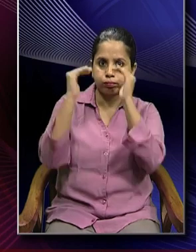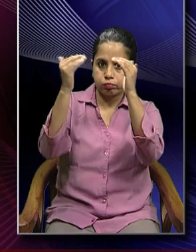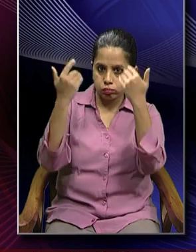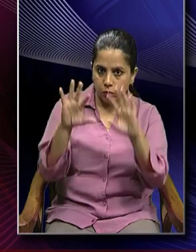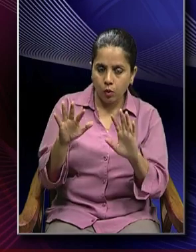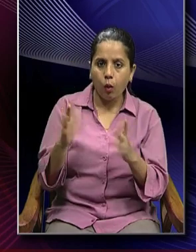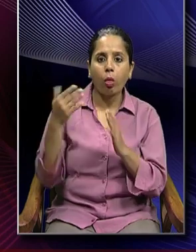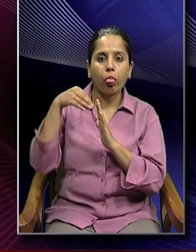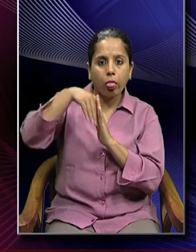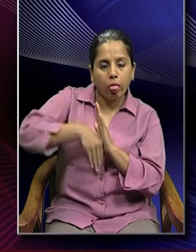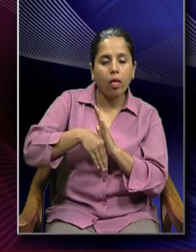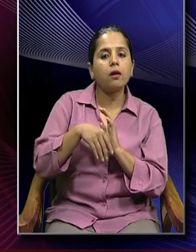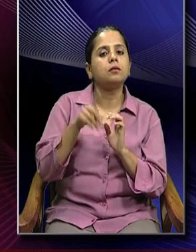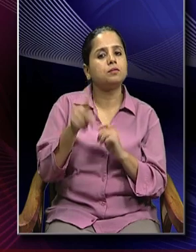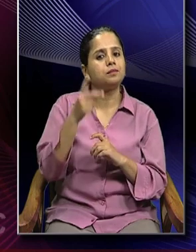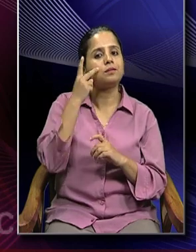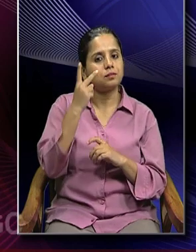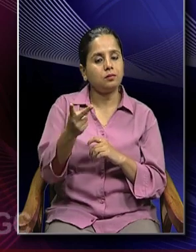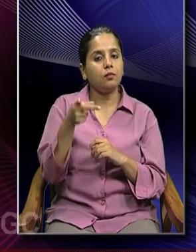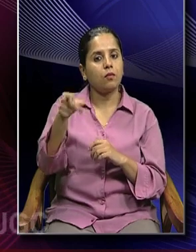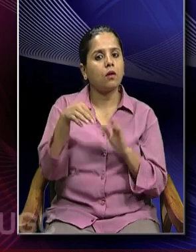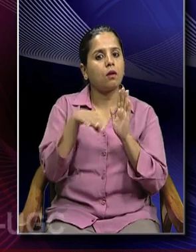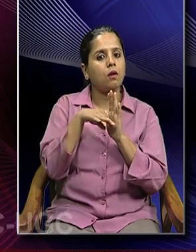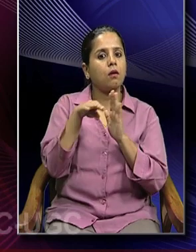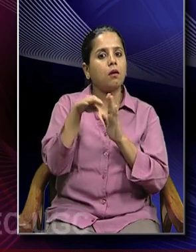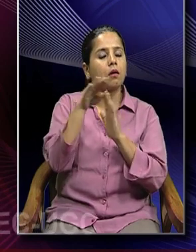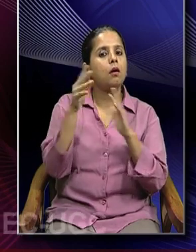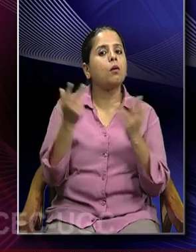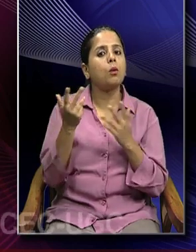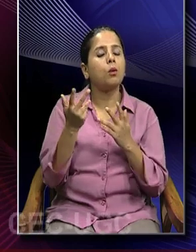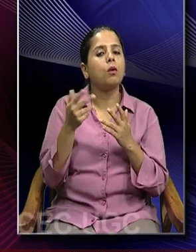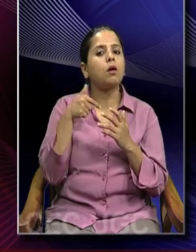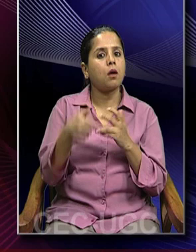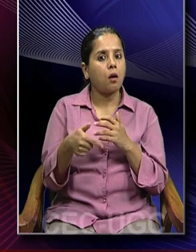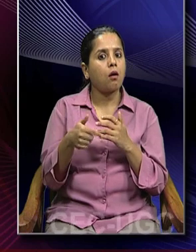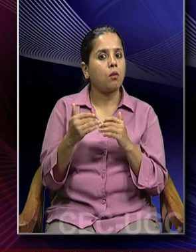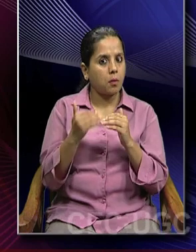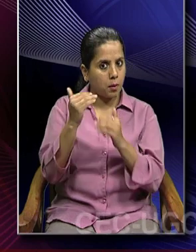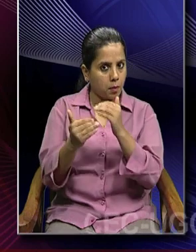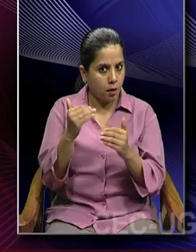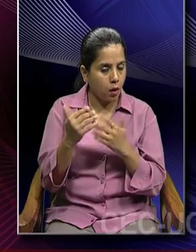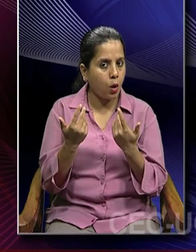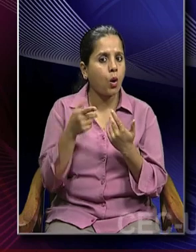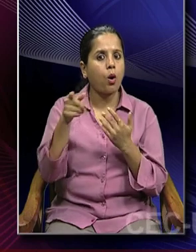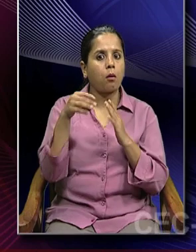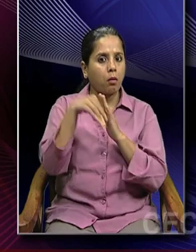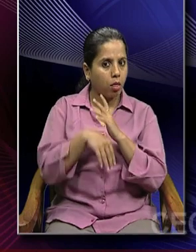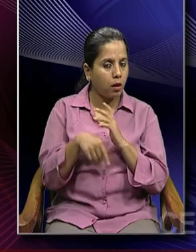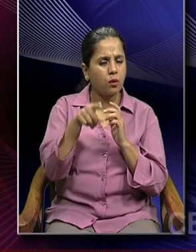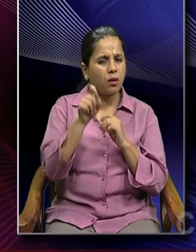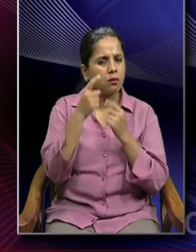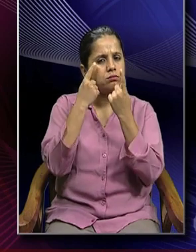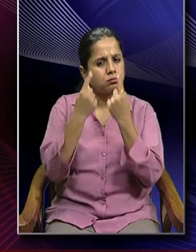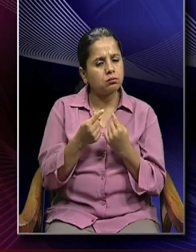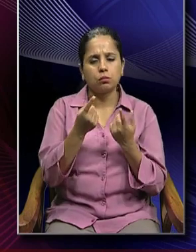So, depending on the stage of the product life cycle, you can determine, you can conduct the